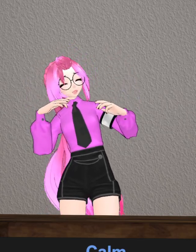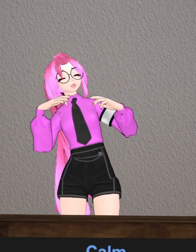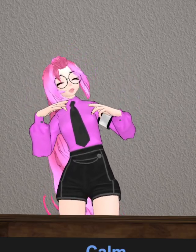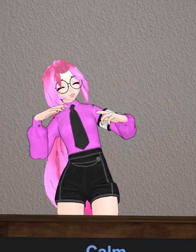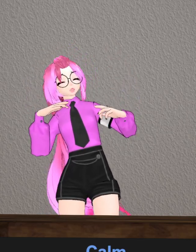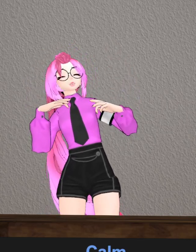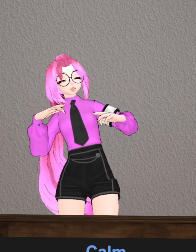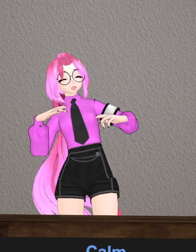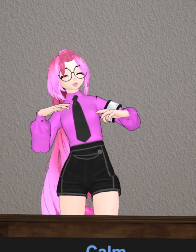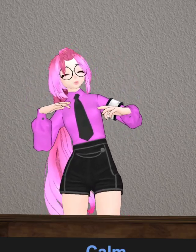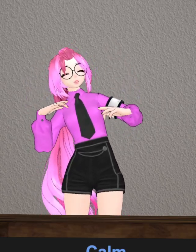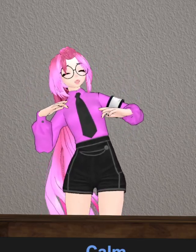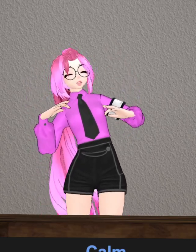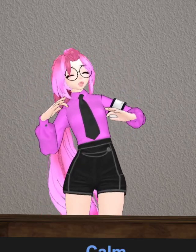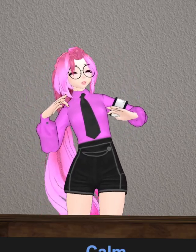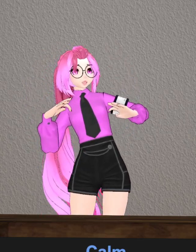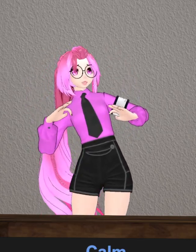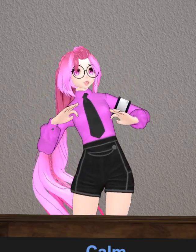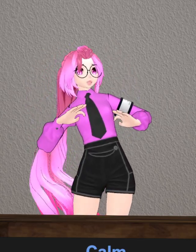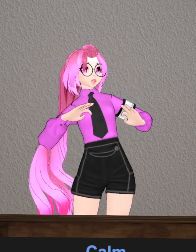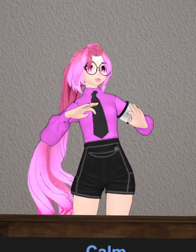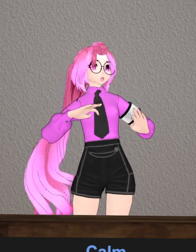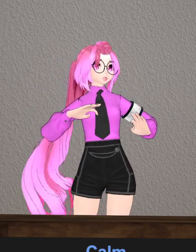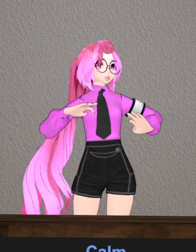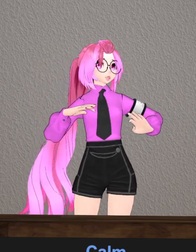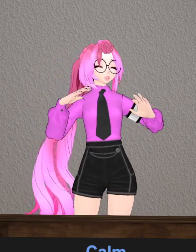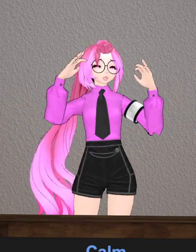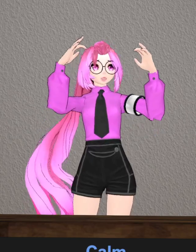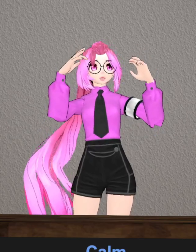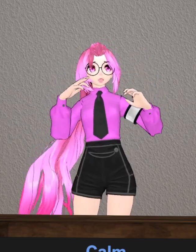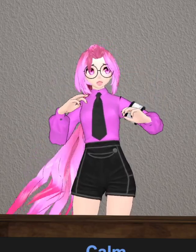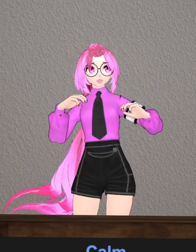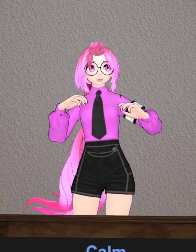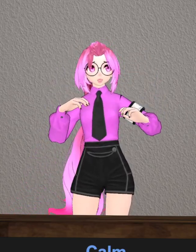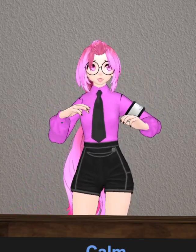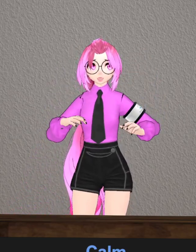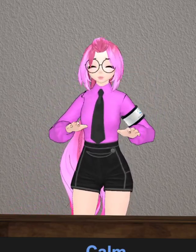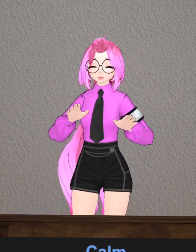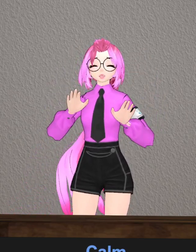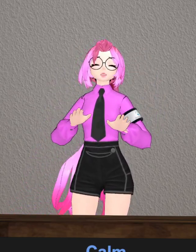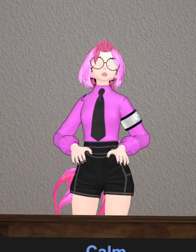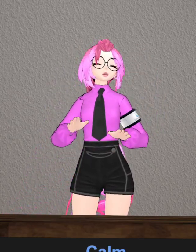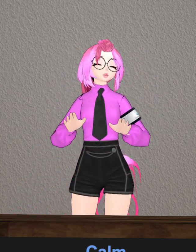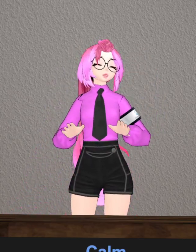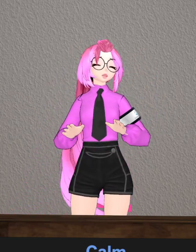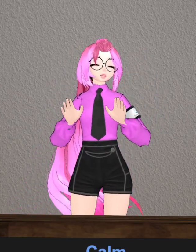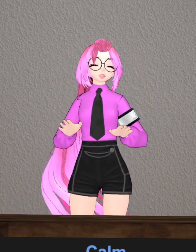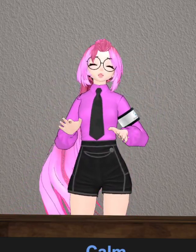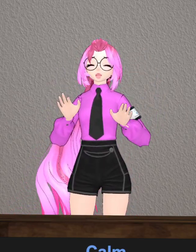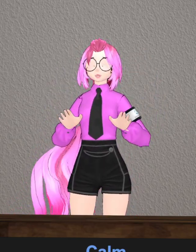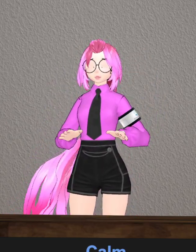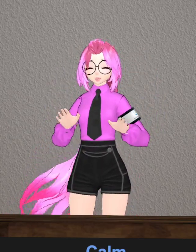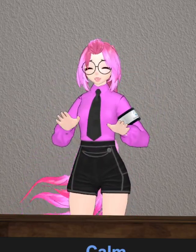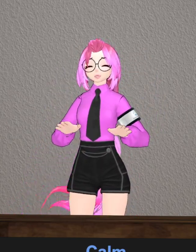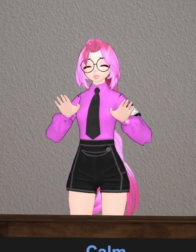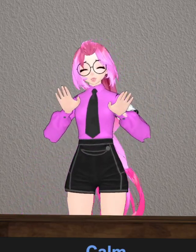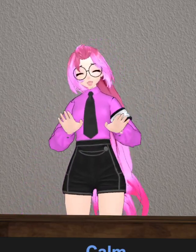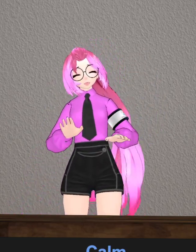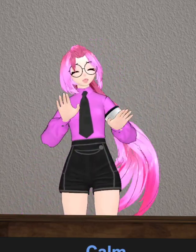it down here." And it makes all the cast really angry at him and they hate him for it. You basically need to be Ross from Friends. Just be like,